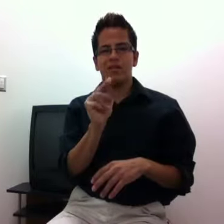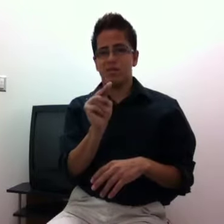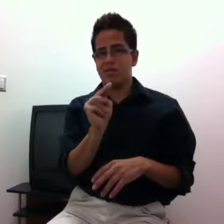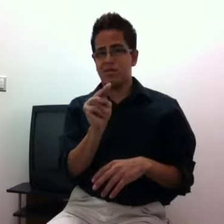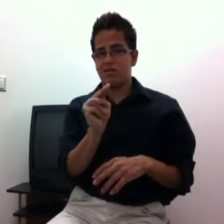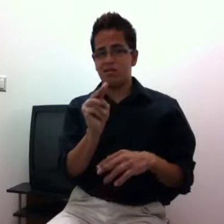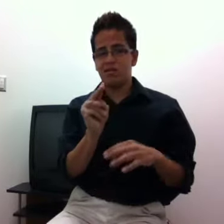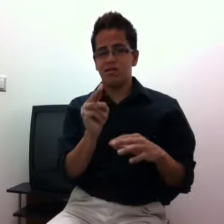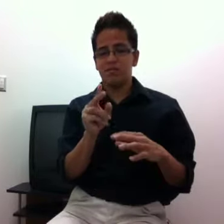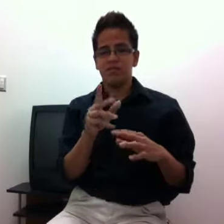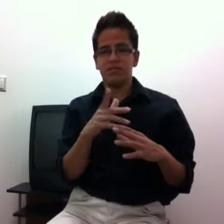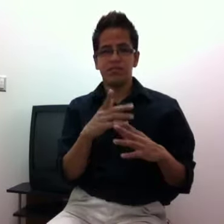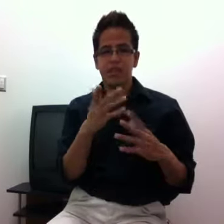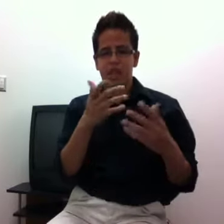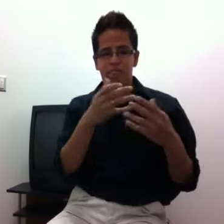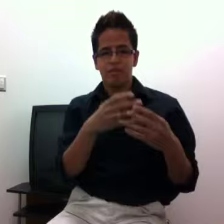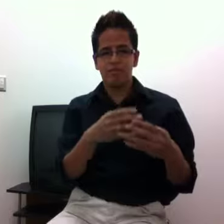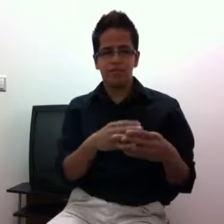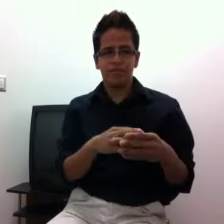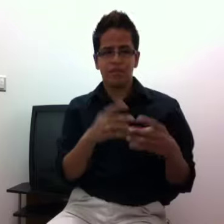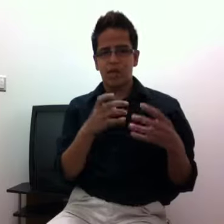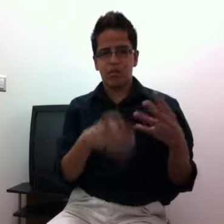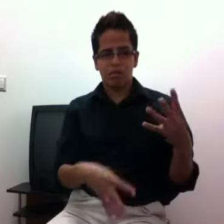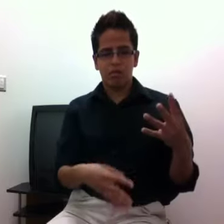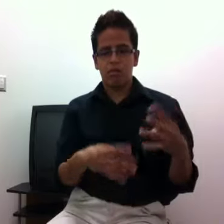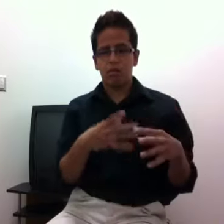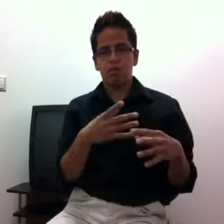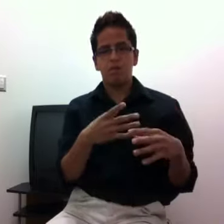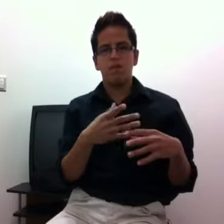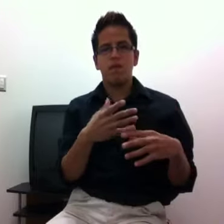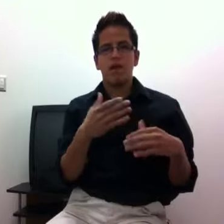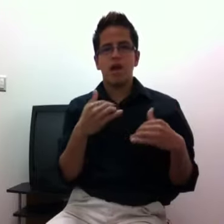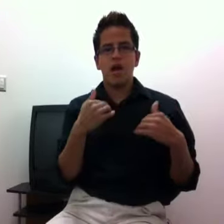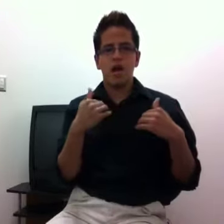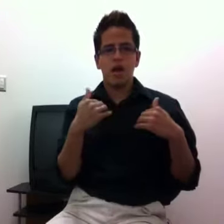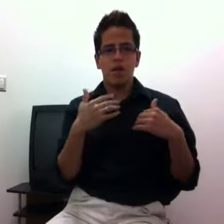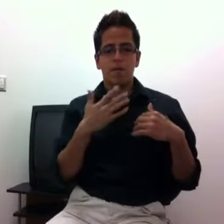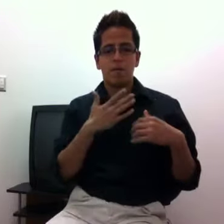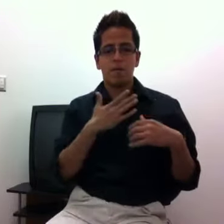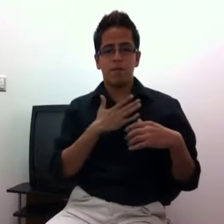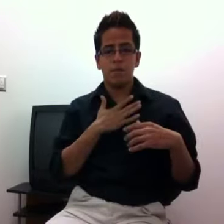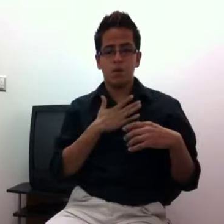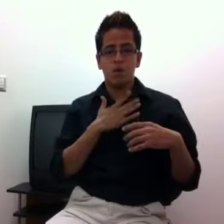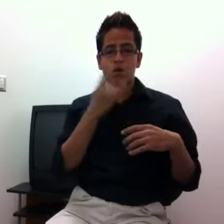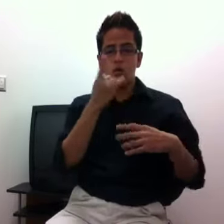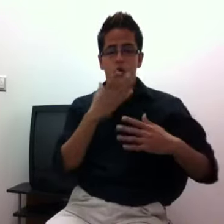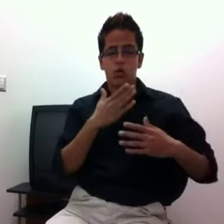Now, my family room, which is very, very different, reminds a lot of people of a British pub,